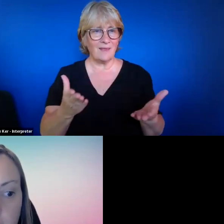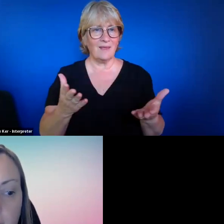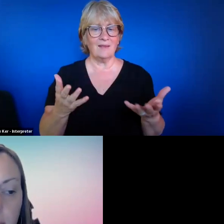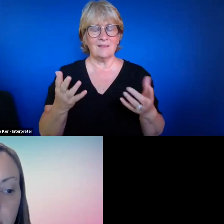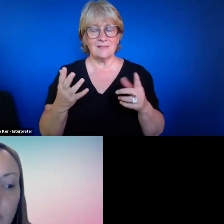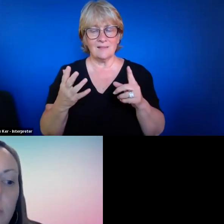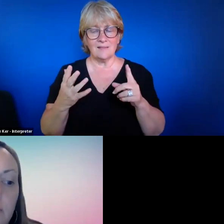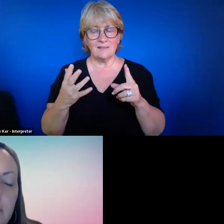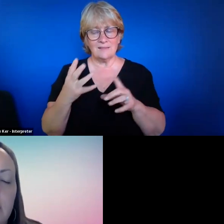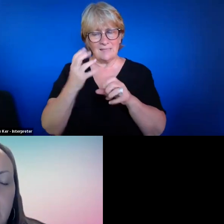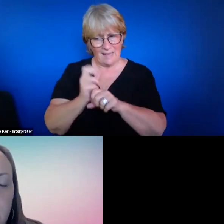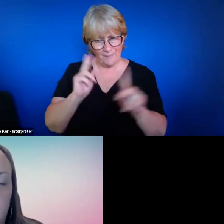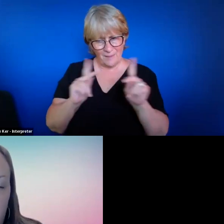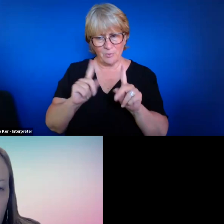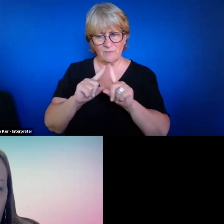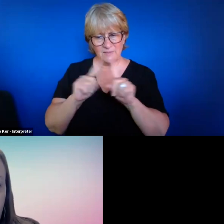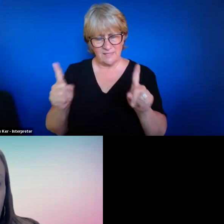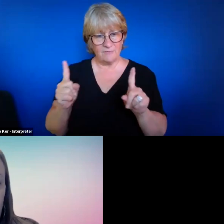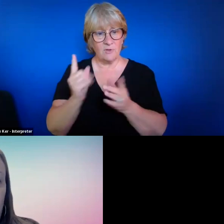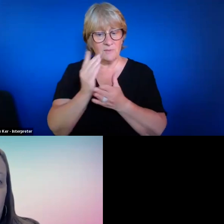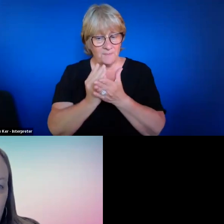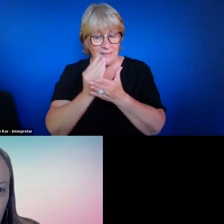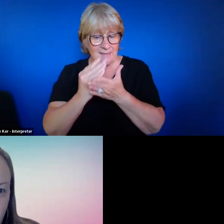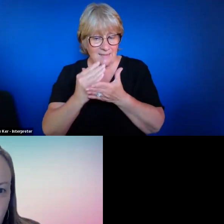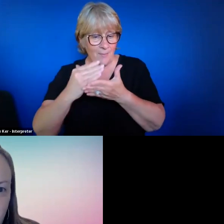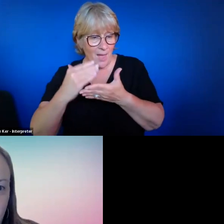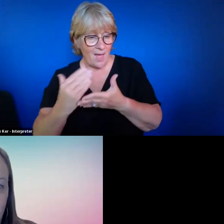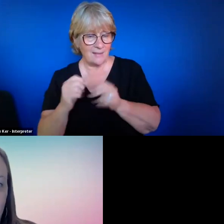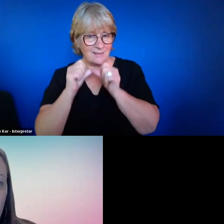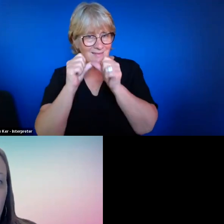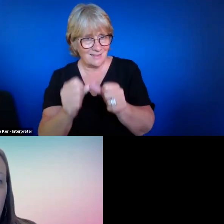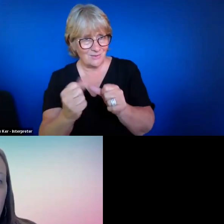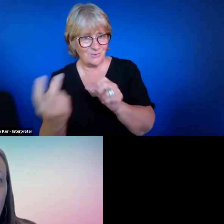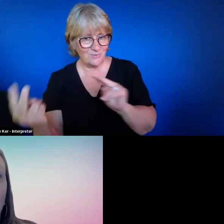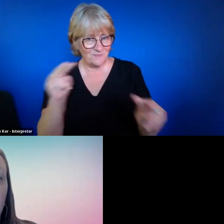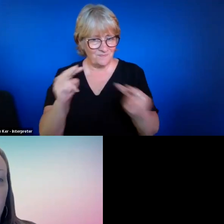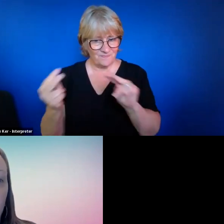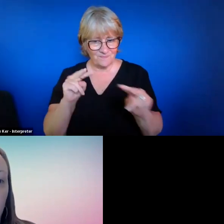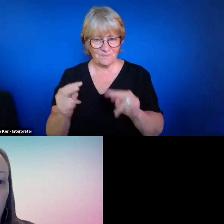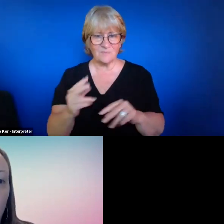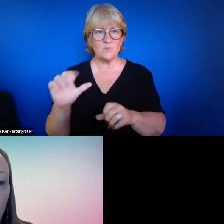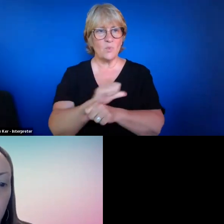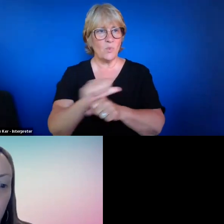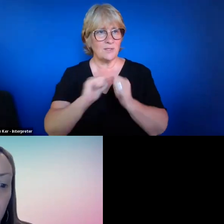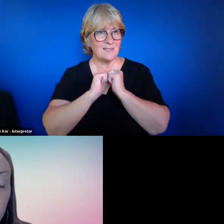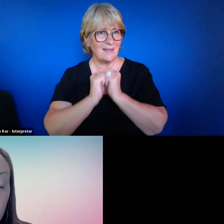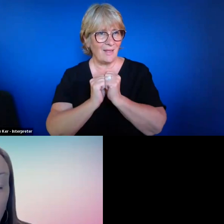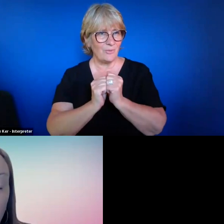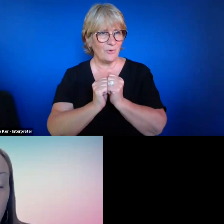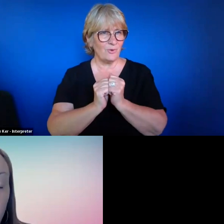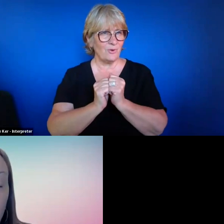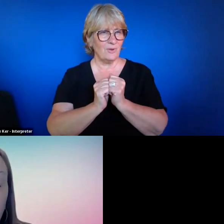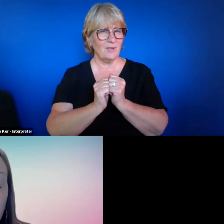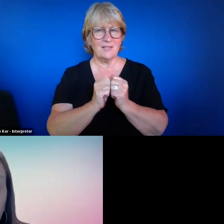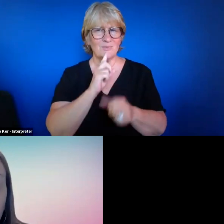people who have different slices of the pie to continue to see work together towards a whole is just really